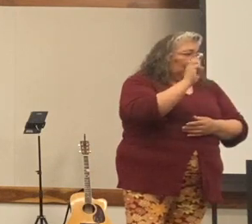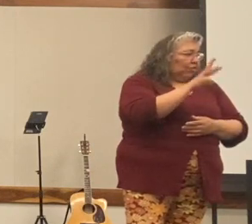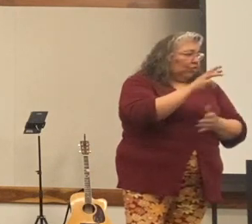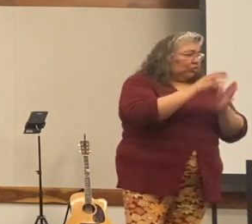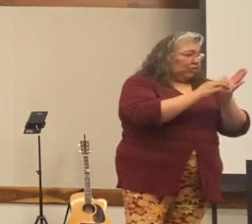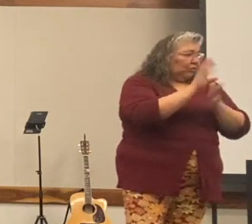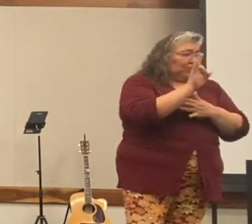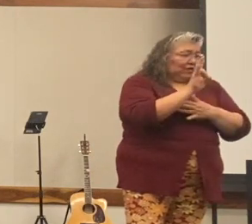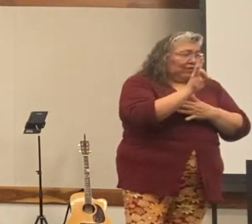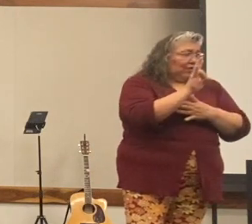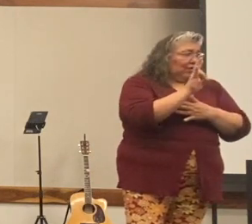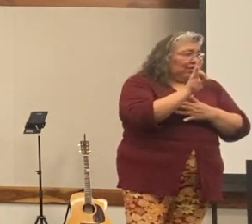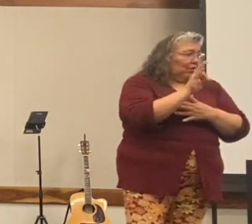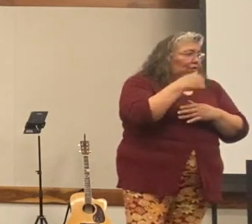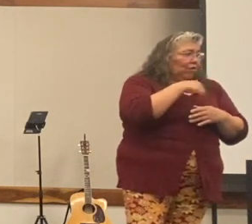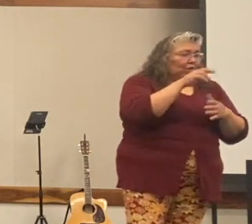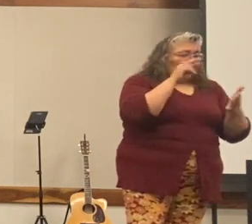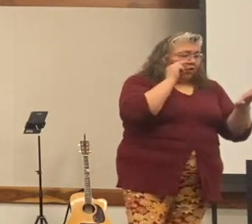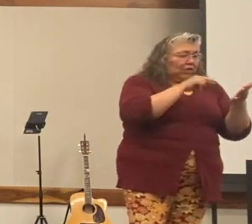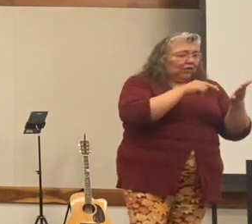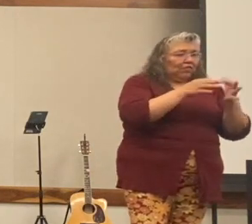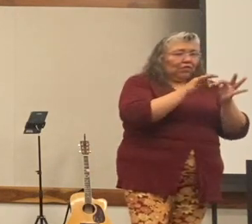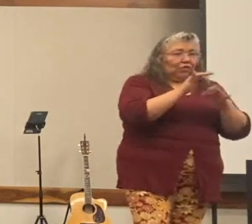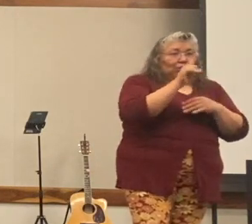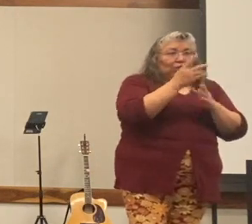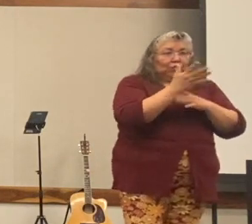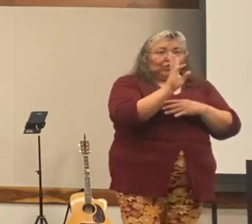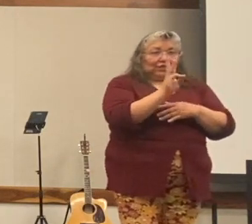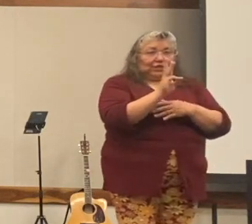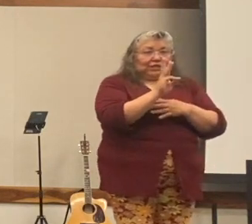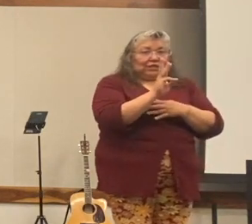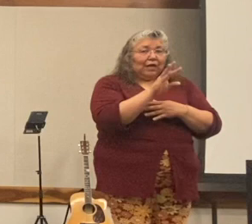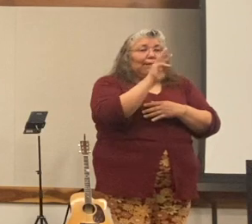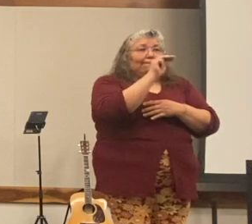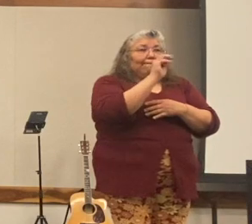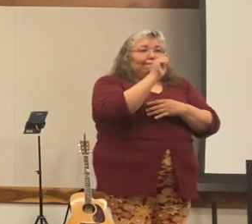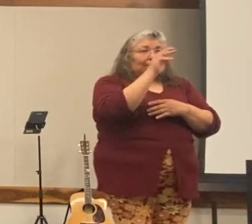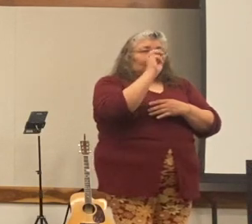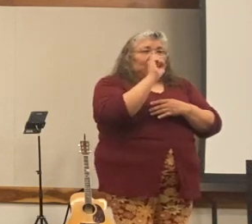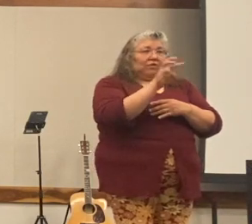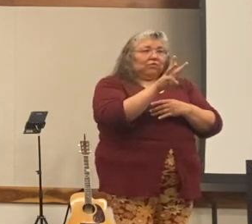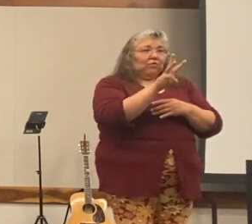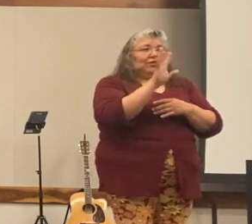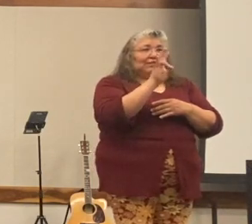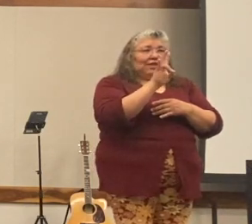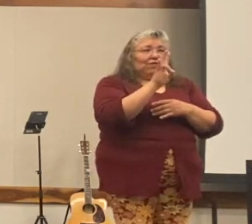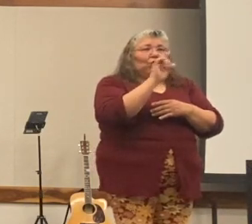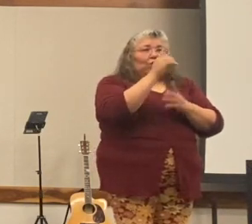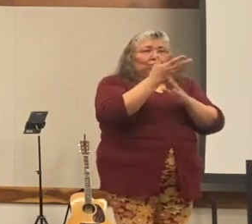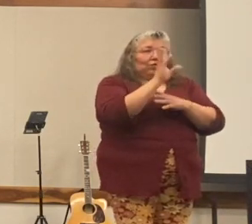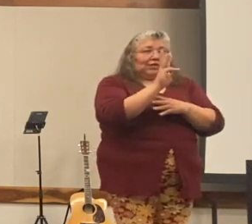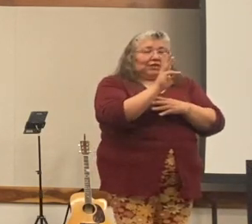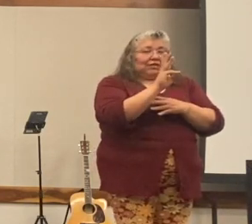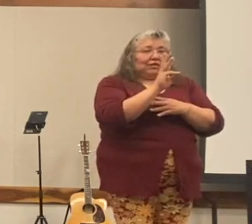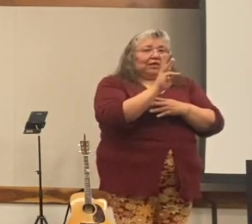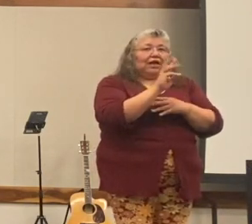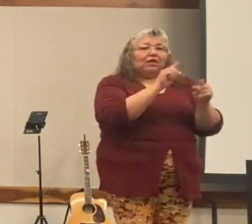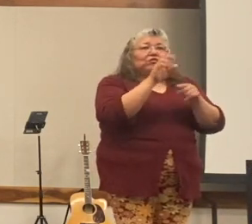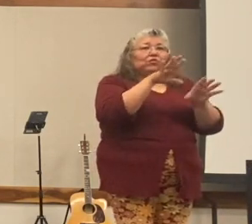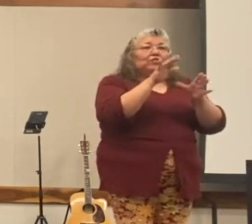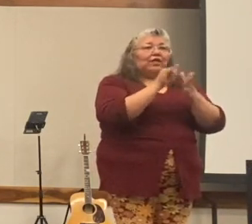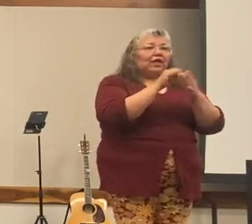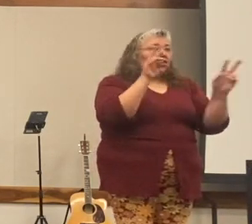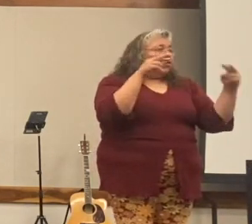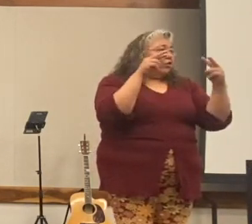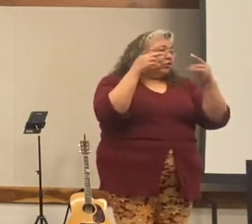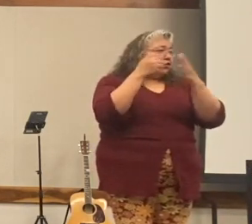7. We're going to be looking at verses 1 through 6 today. So Matthew 7, 1 through 6. And as you're doing that, turn to your